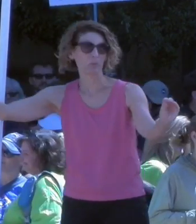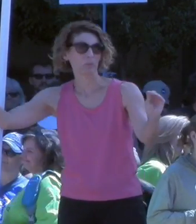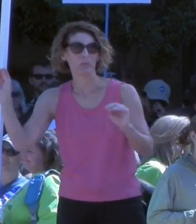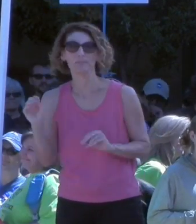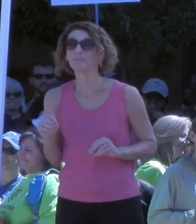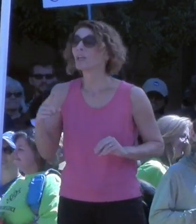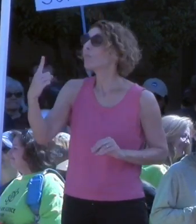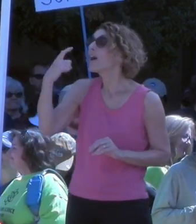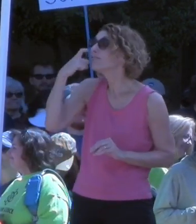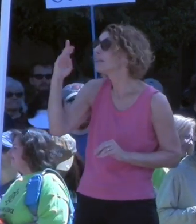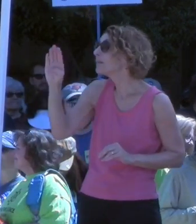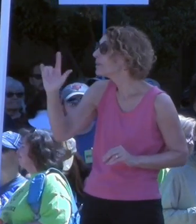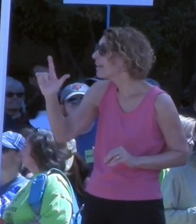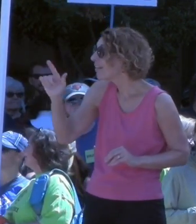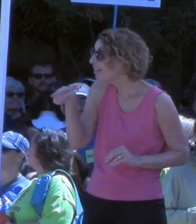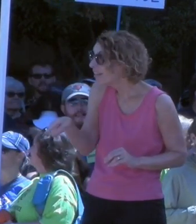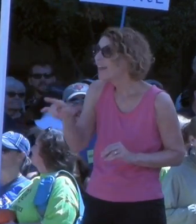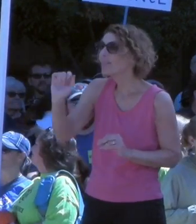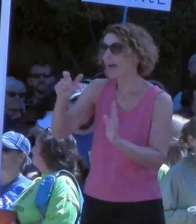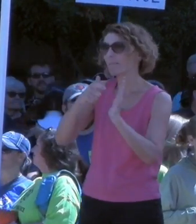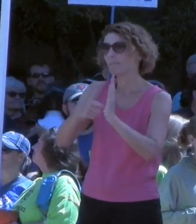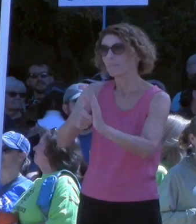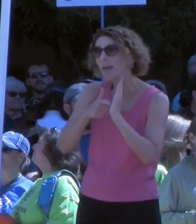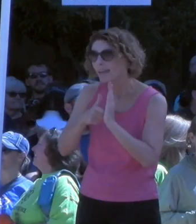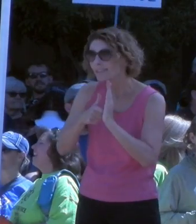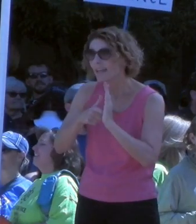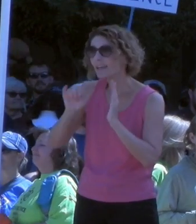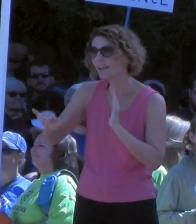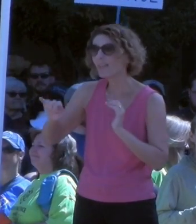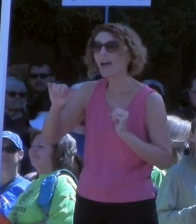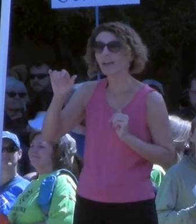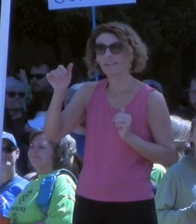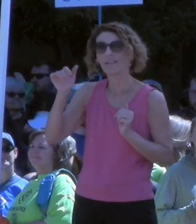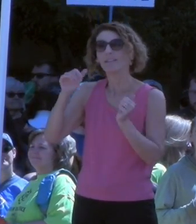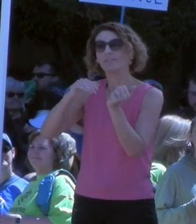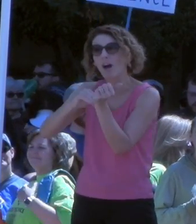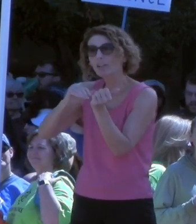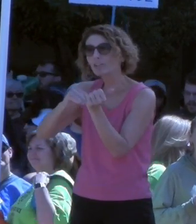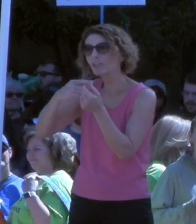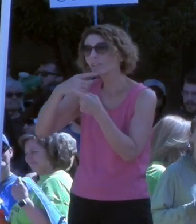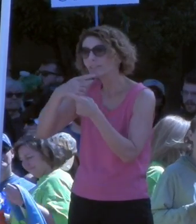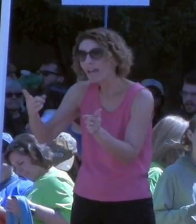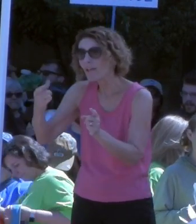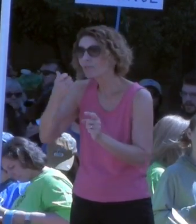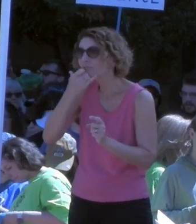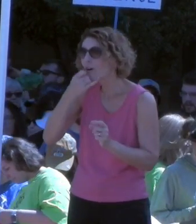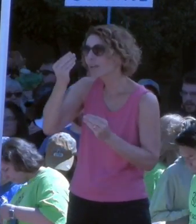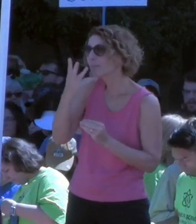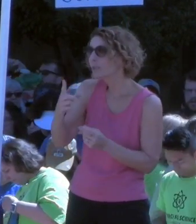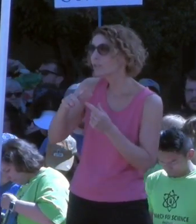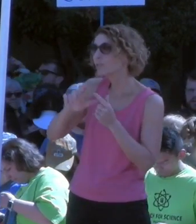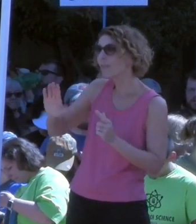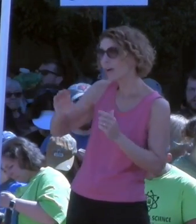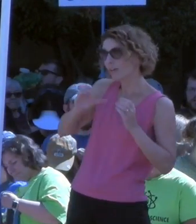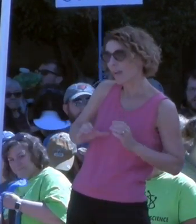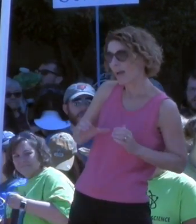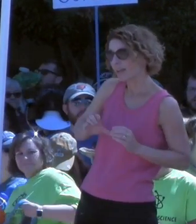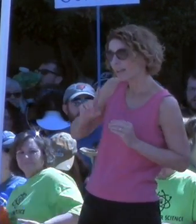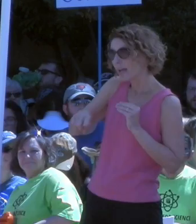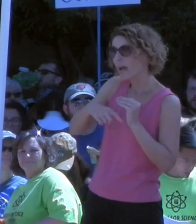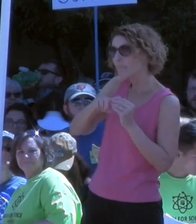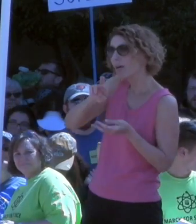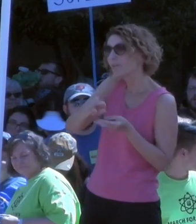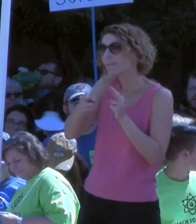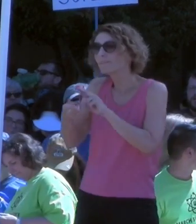There was a bill recently which mandated that doctors tell erroneous information to their clients about